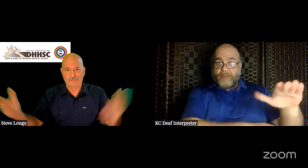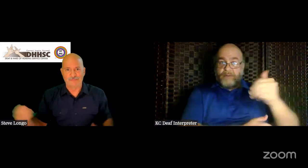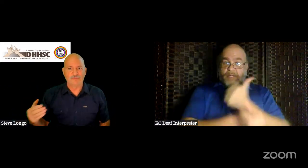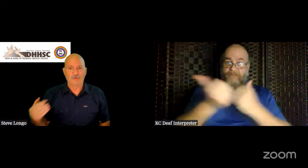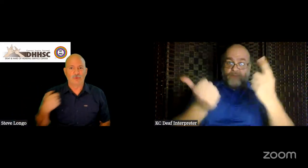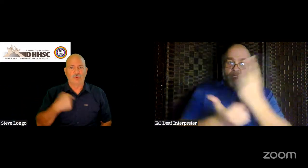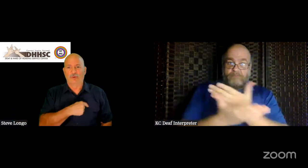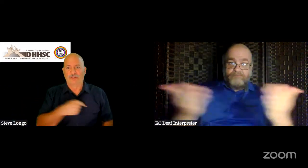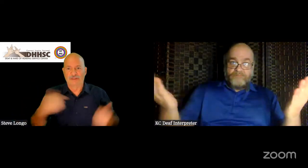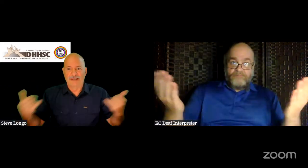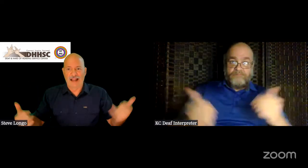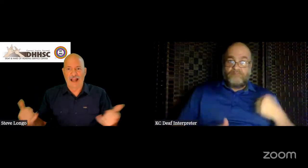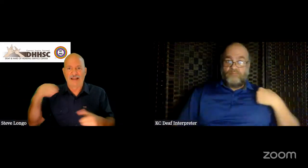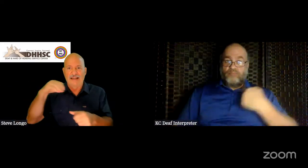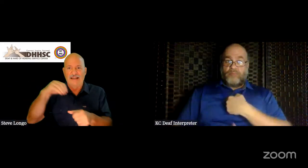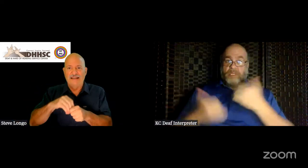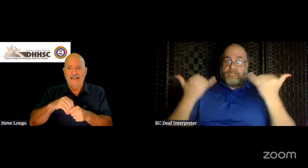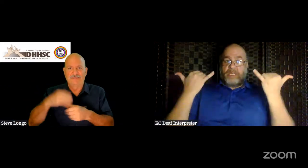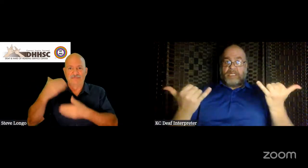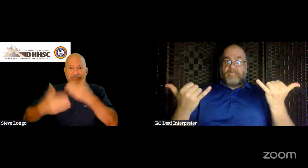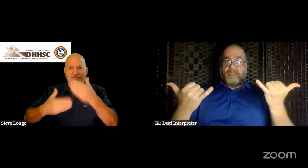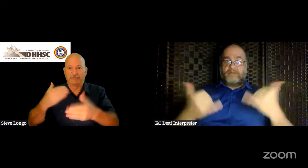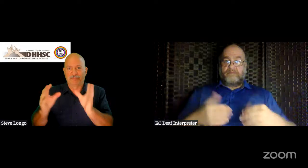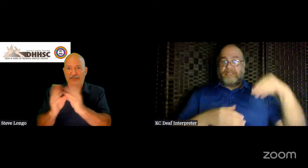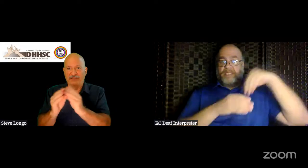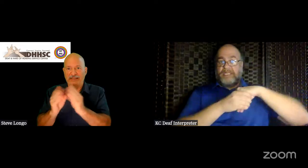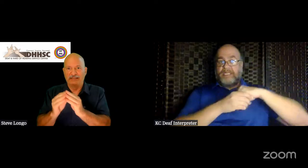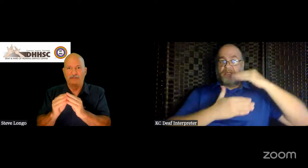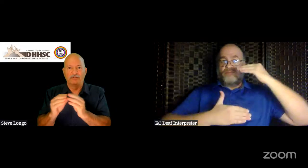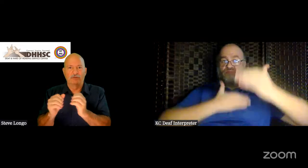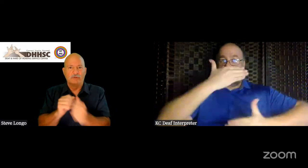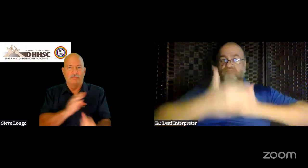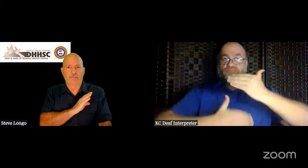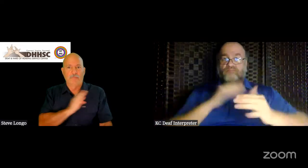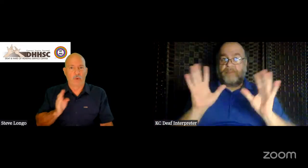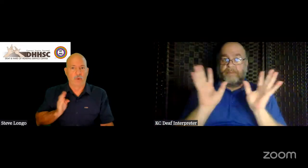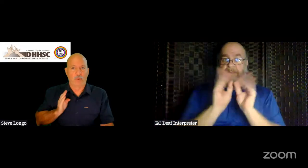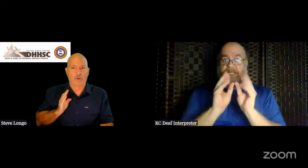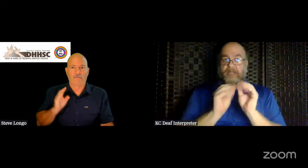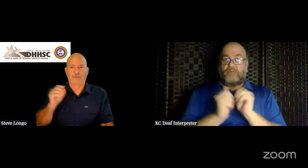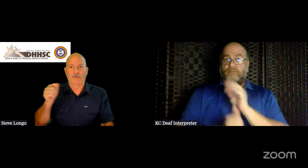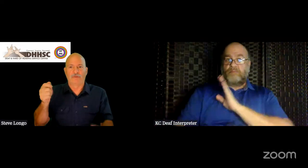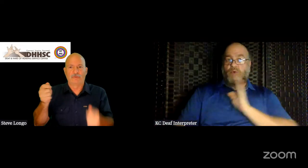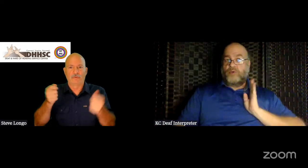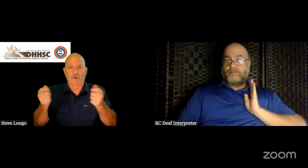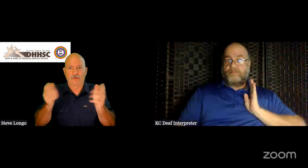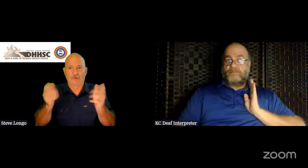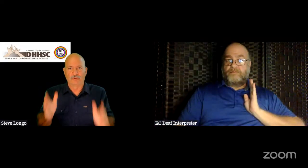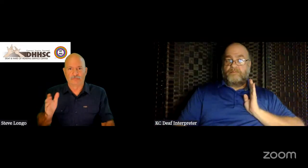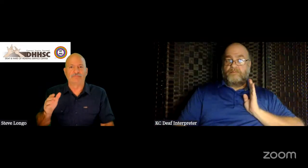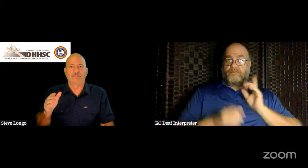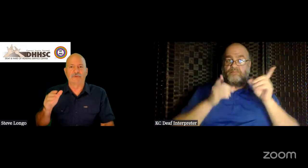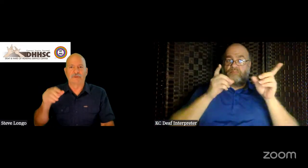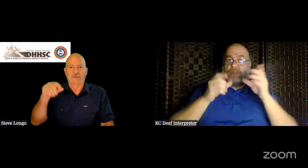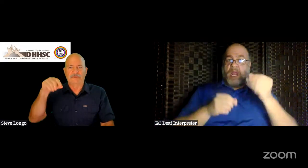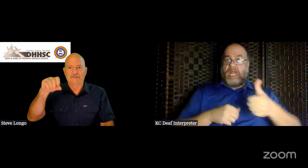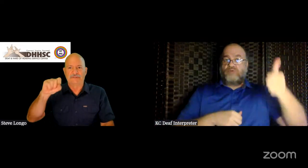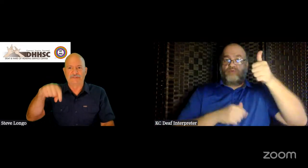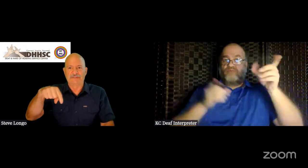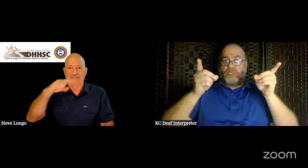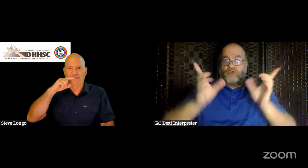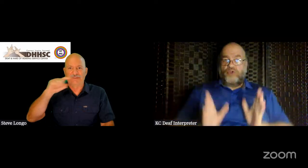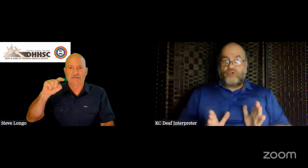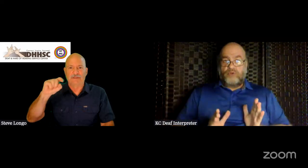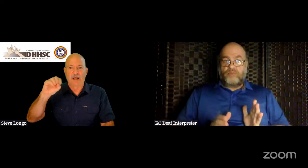Okay, hello, good evening, everyone. We are starting our board